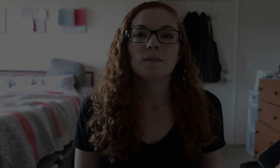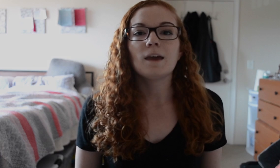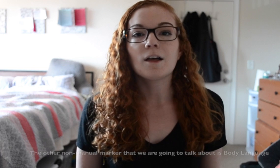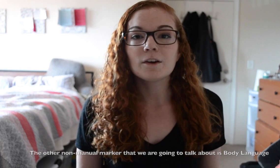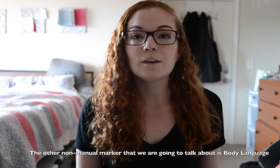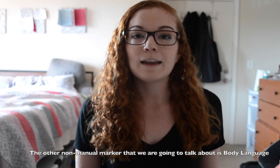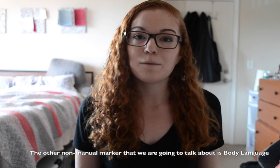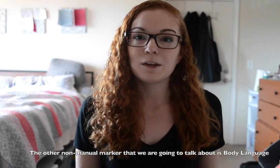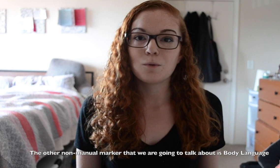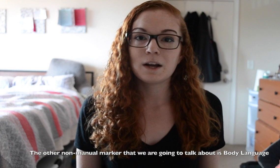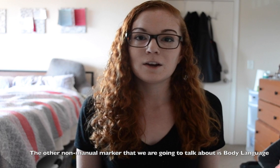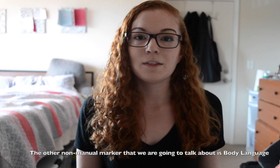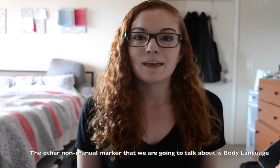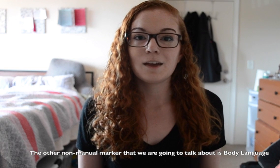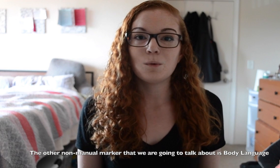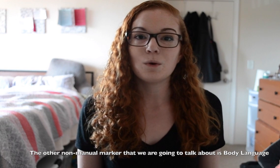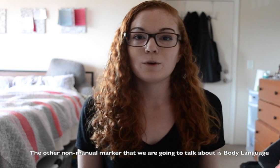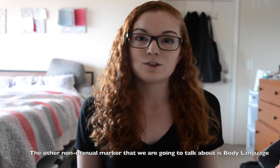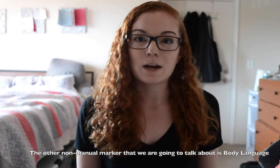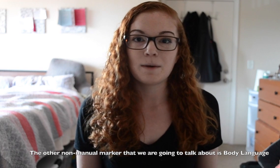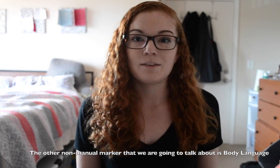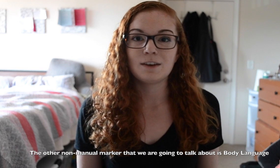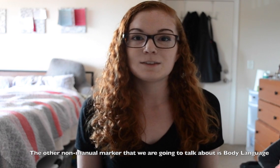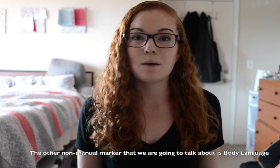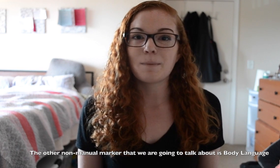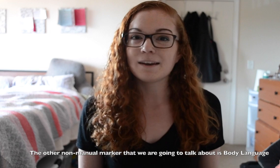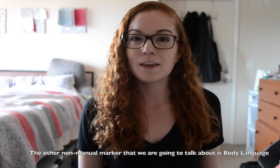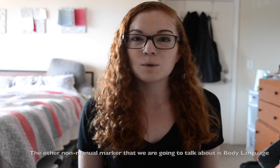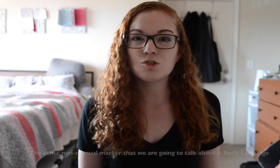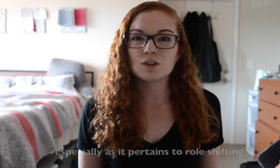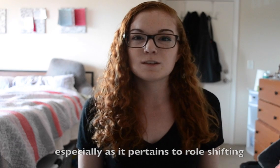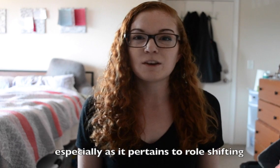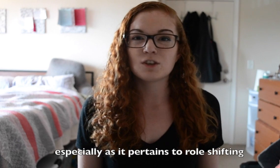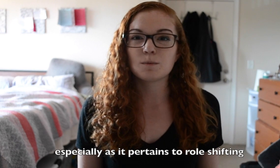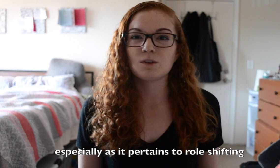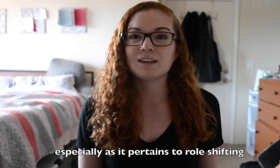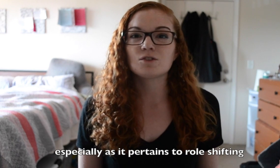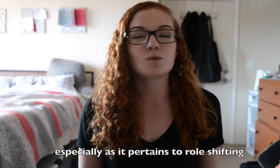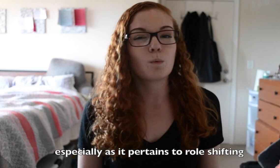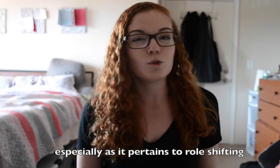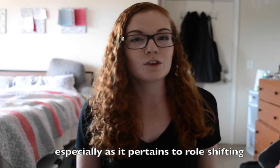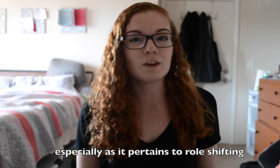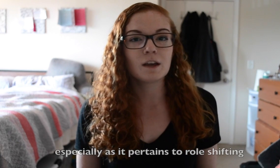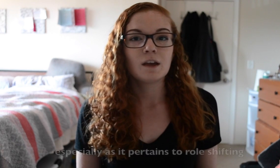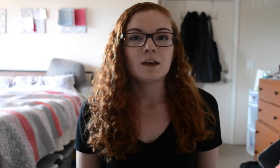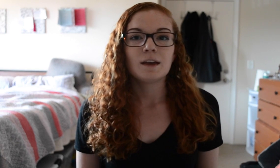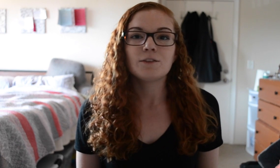The other non-manual marker that we're going to talk about is body language, especially as it pertains to role shifting. And so